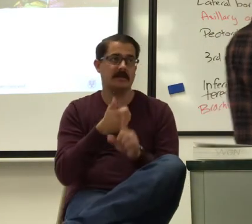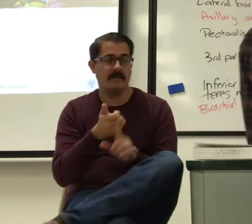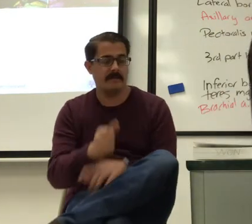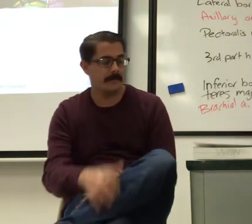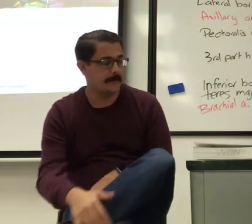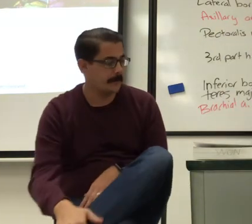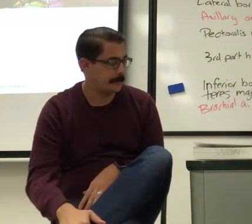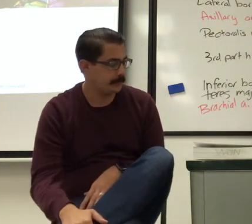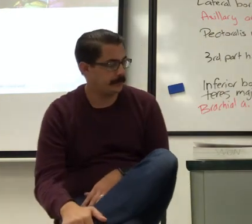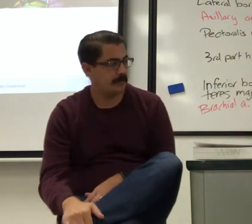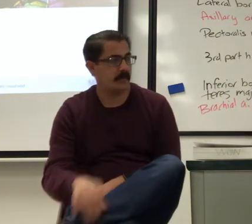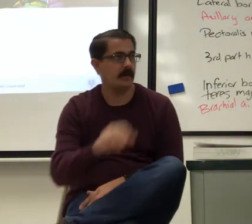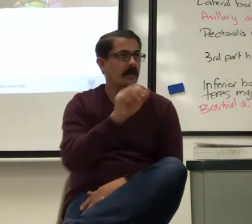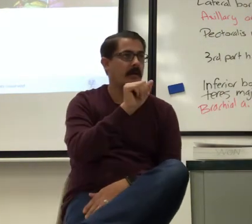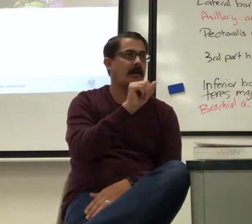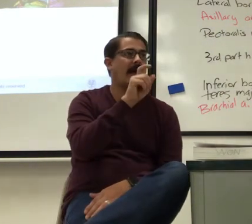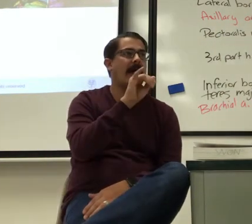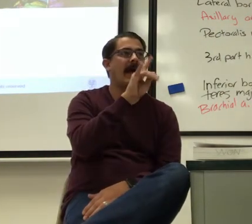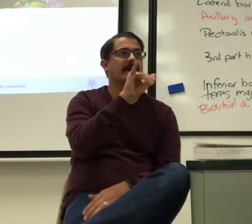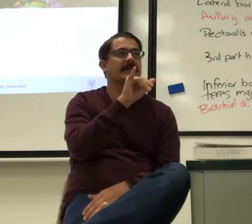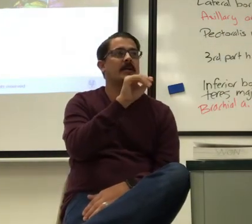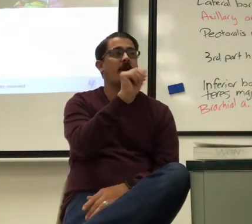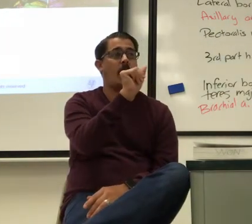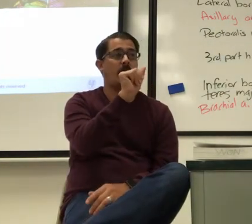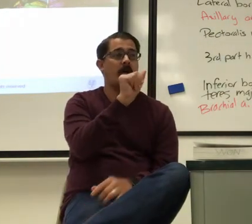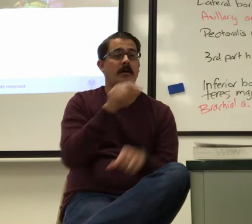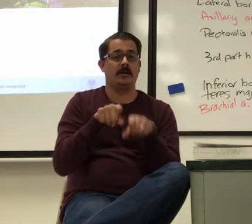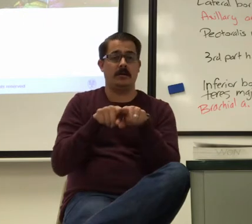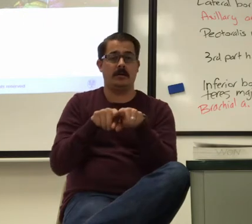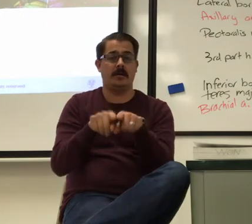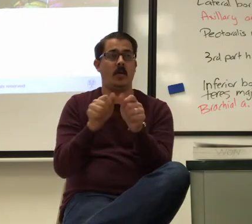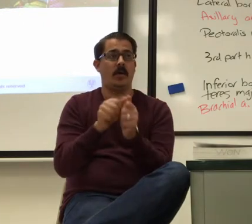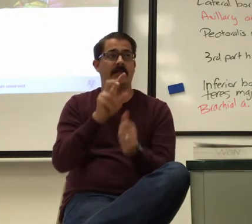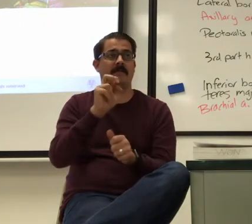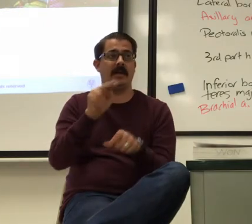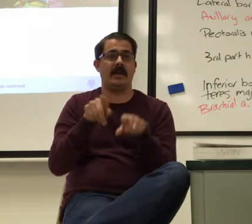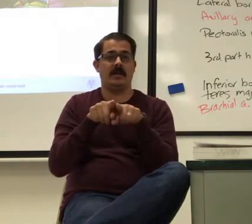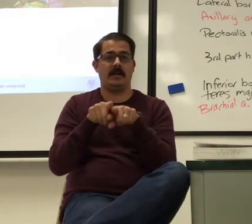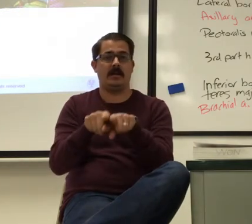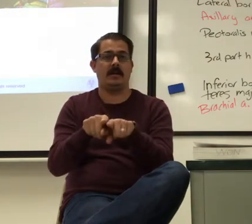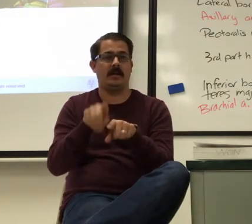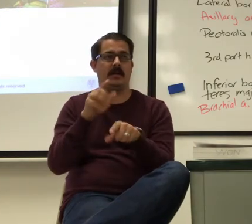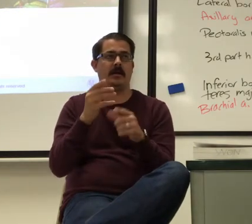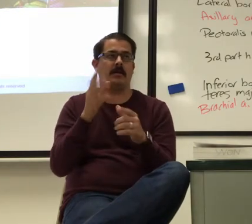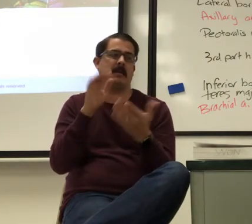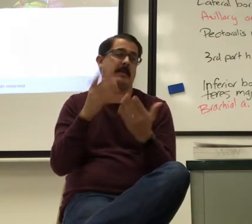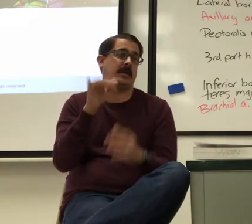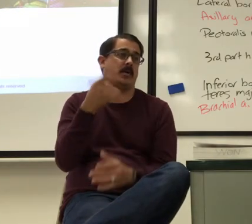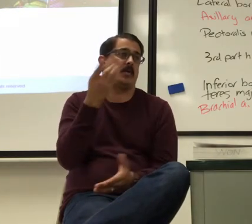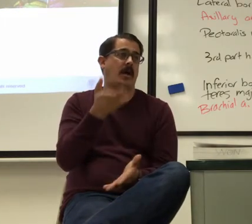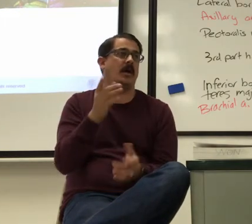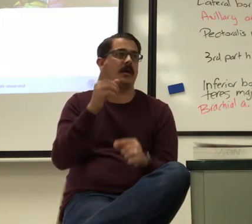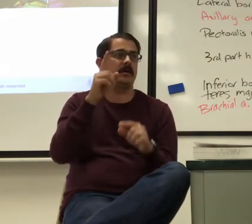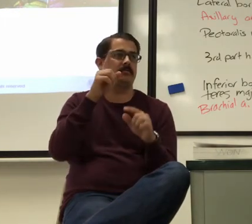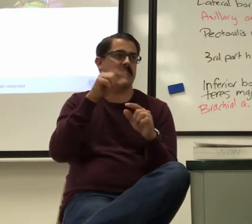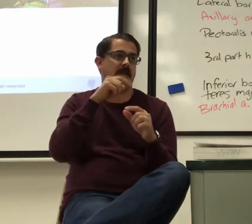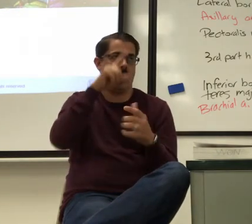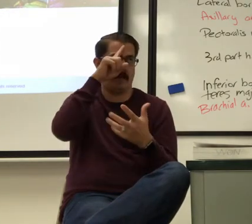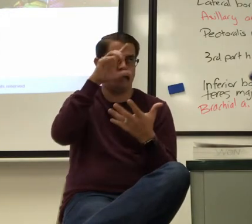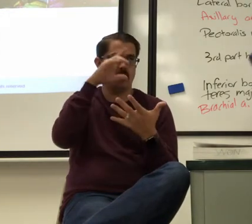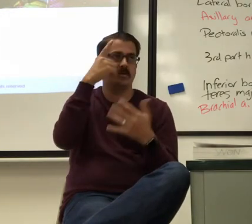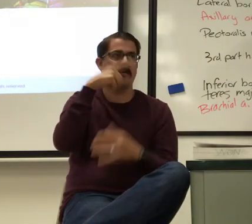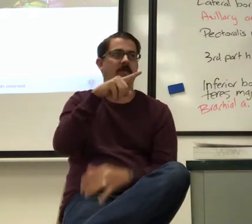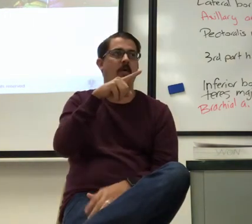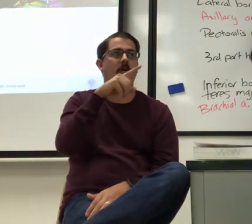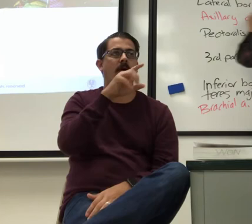Now, the axillary artery runs with the axillary vein, so maybe that's one way you cannot confuse this for the axillary